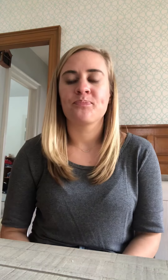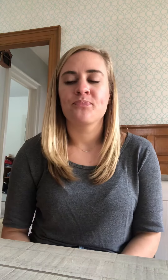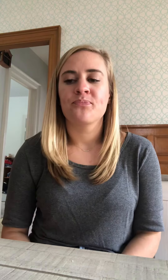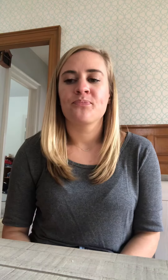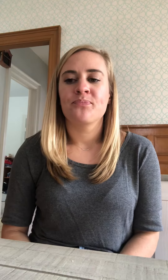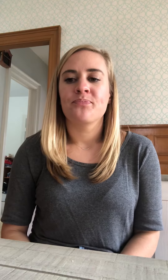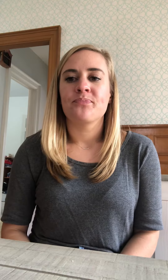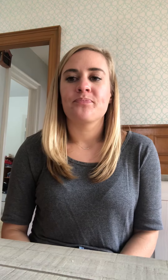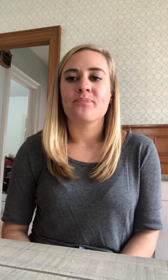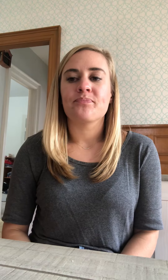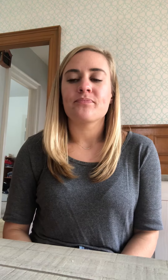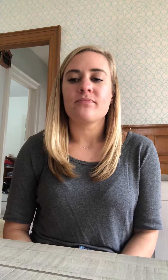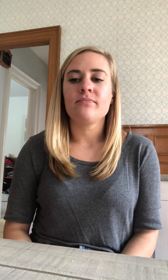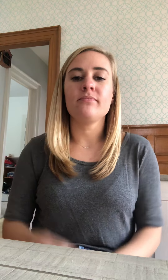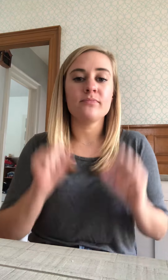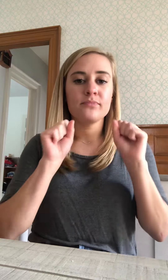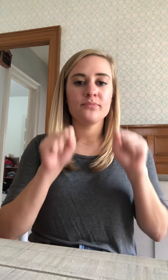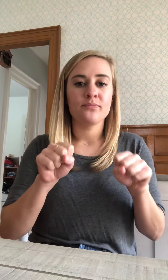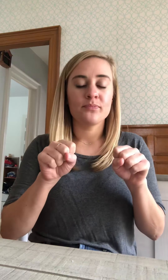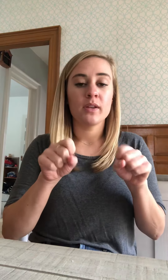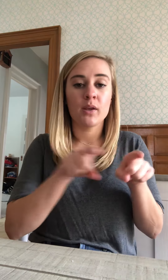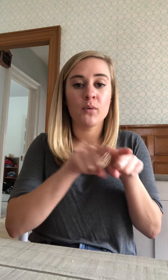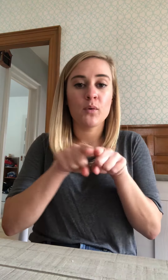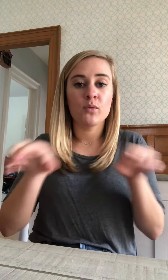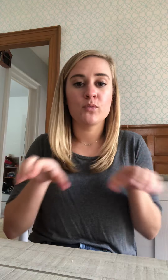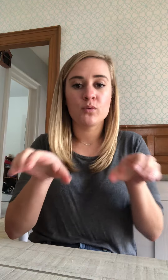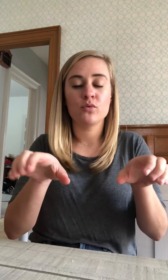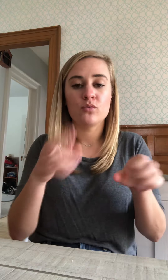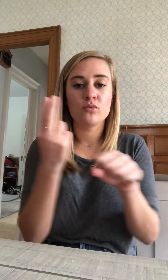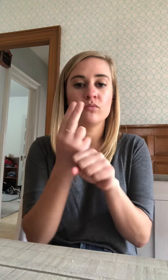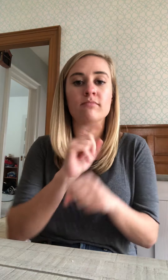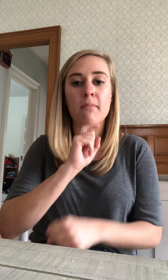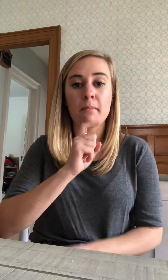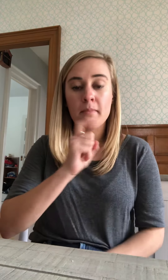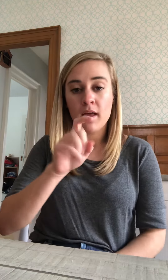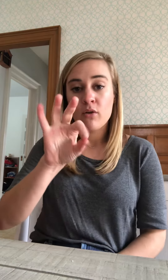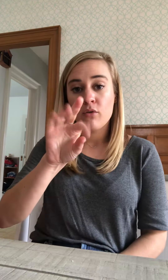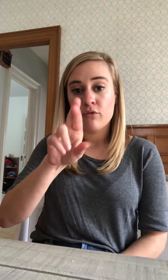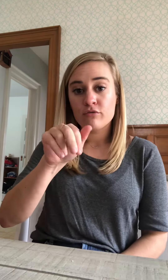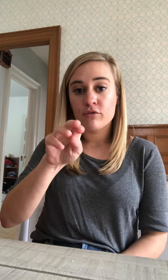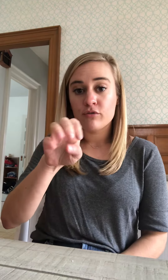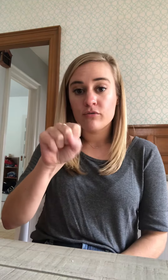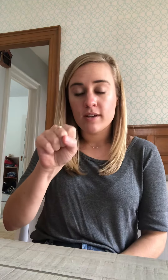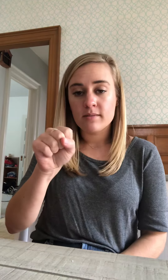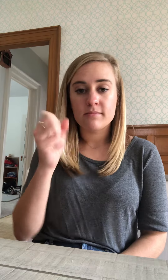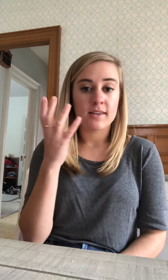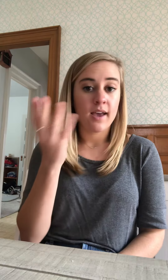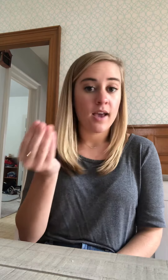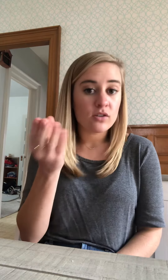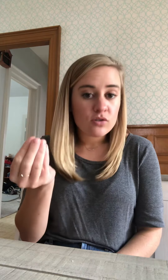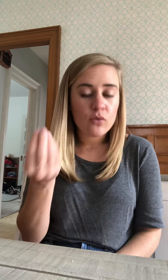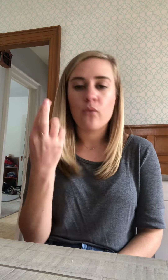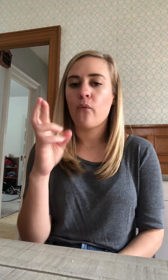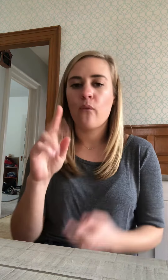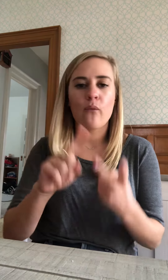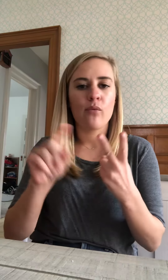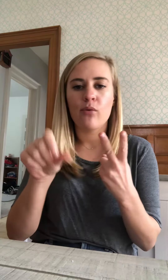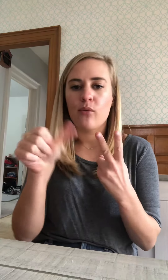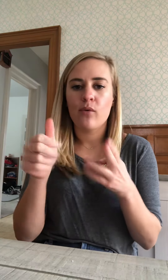You can also do this with metal frames externally, or there's other ways. This doesn't illustrate